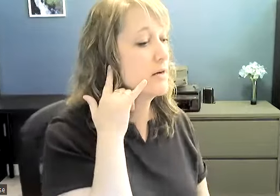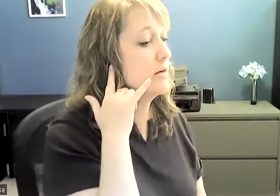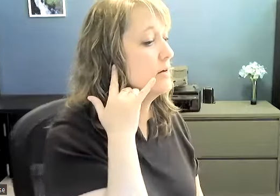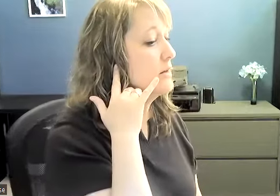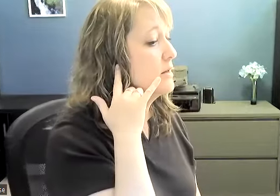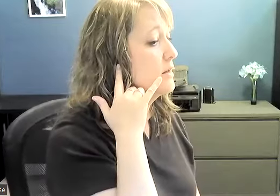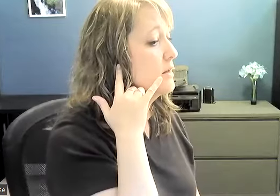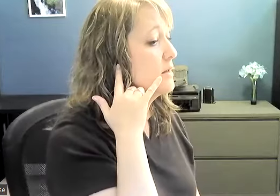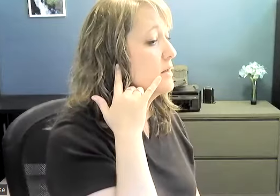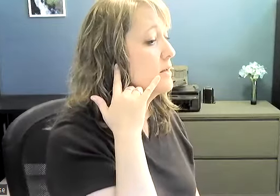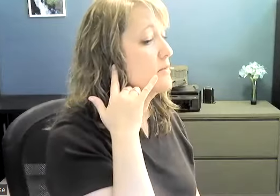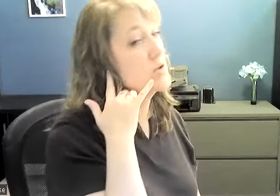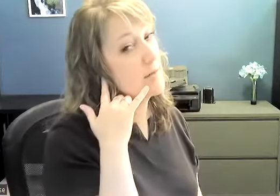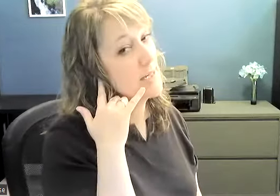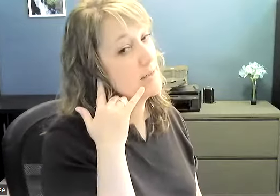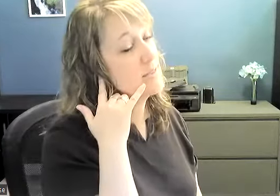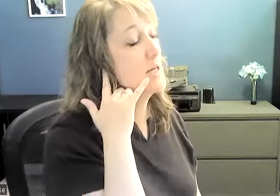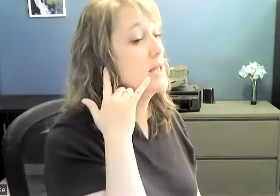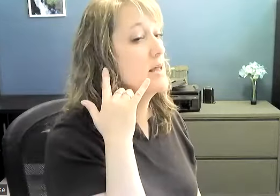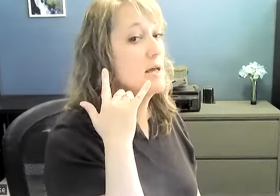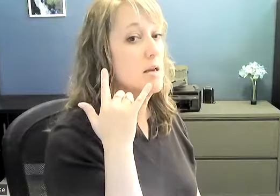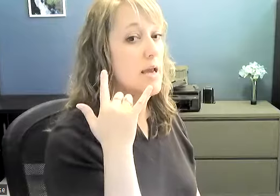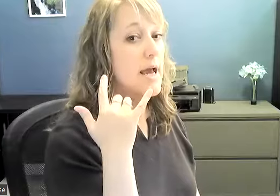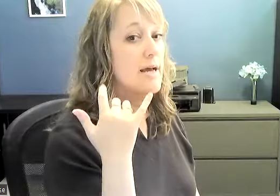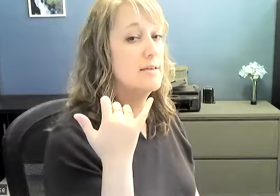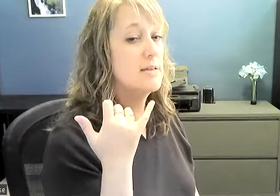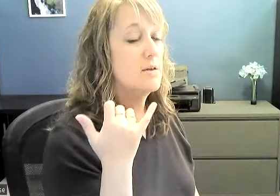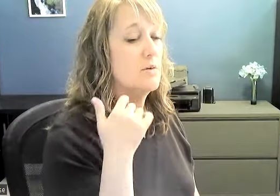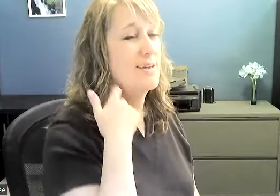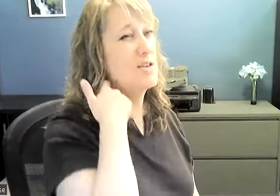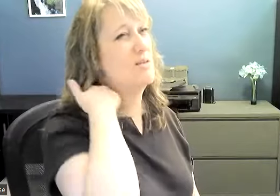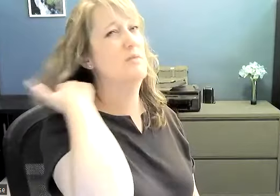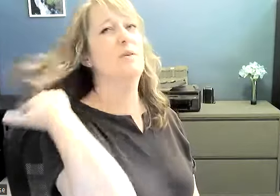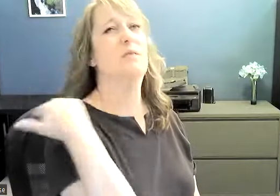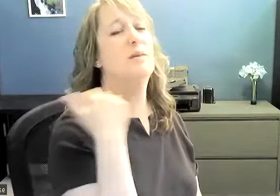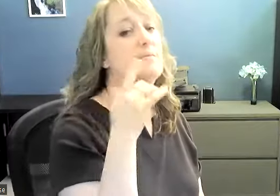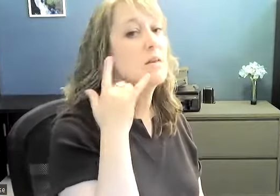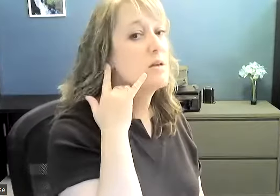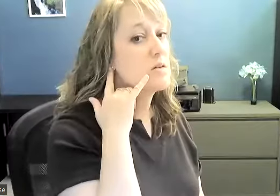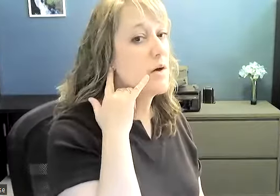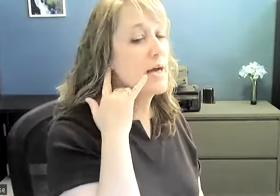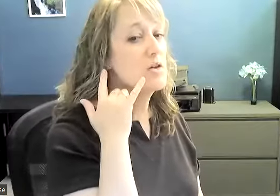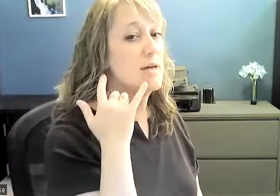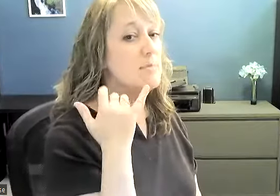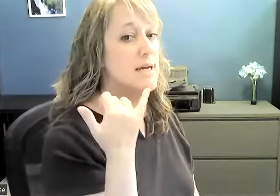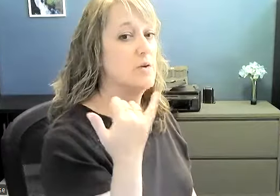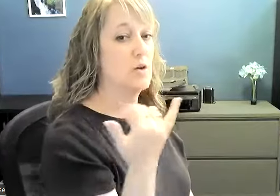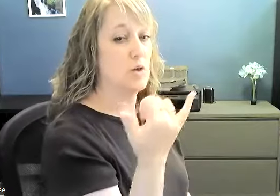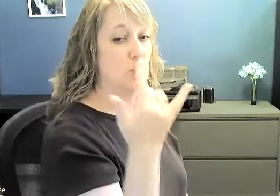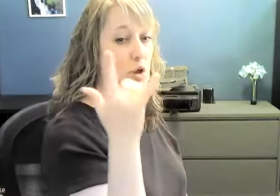ear, dominant hand. And then as you, actually you can do it a few different ways. So as you come down, you